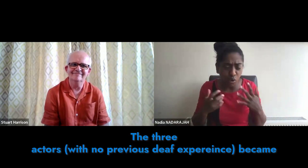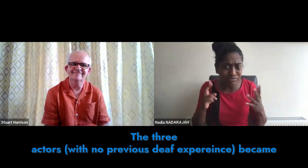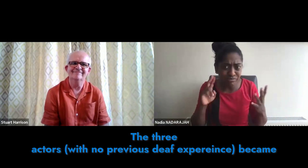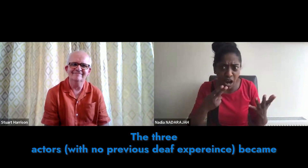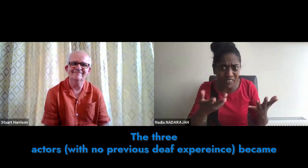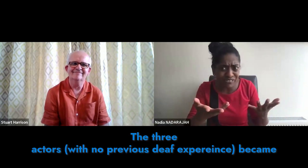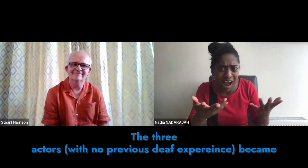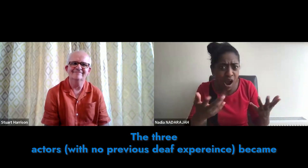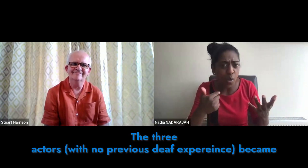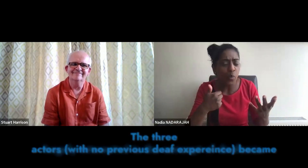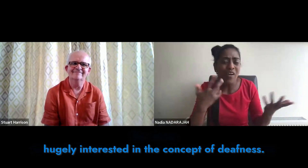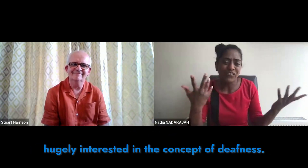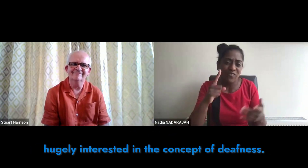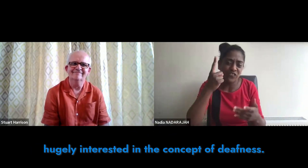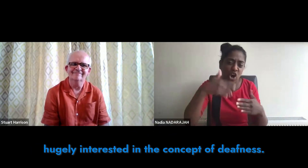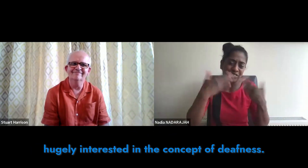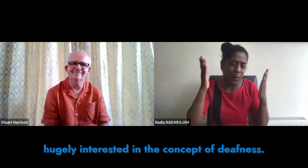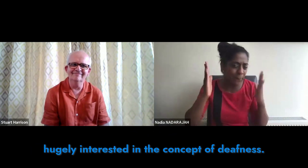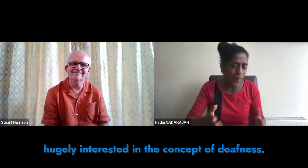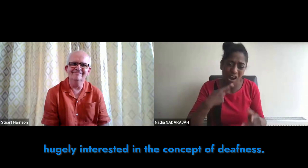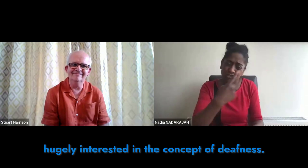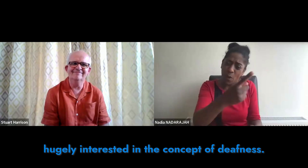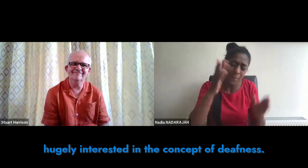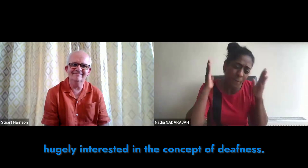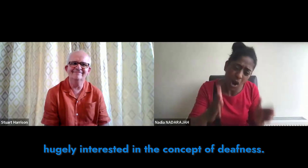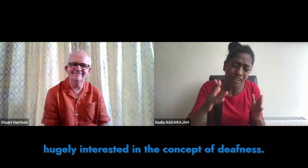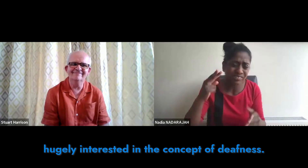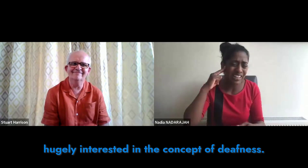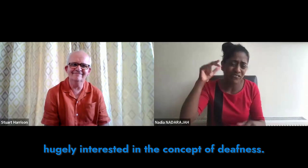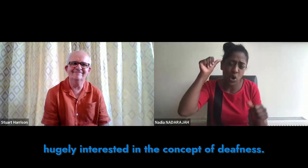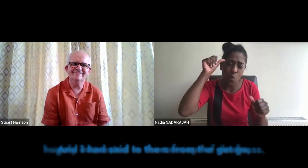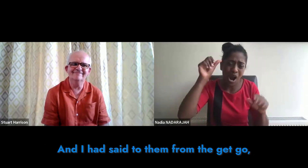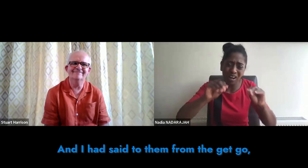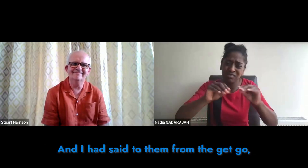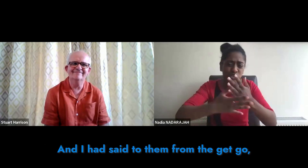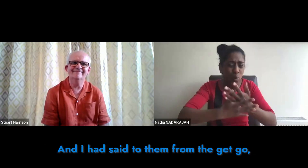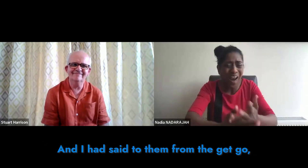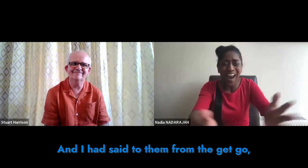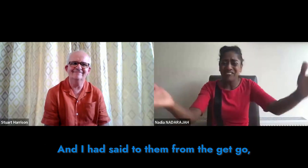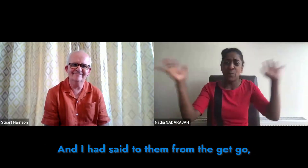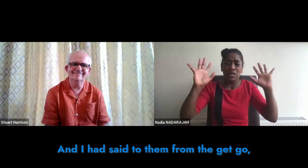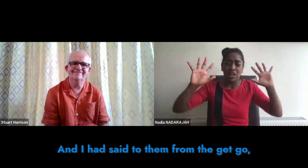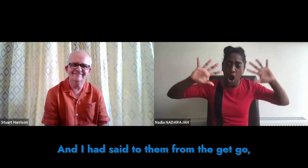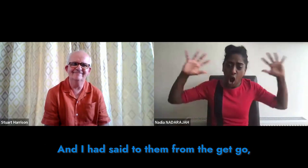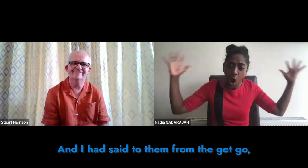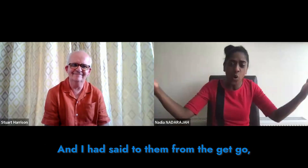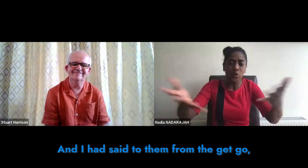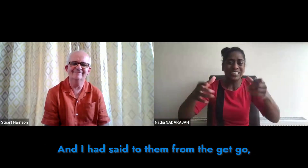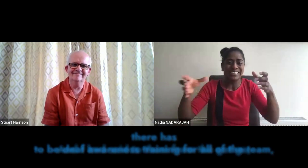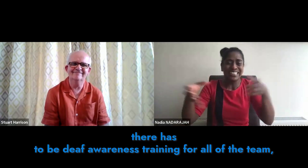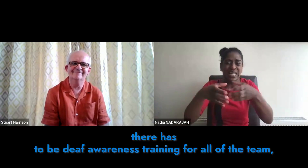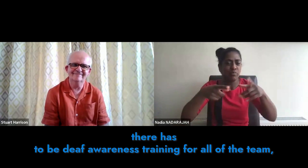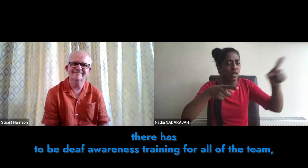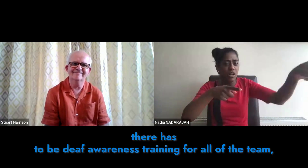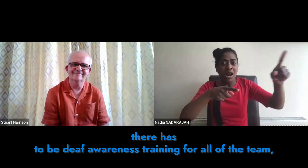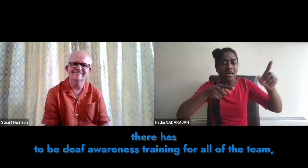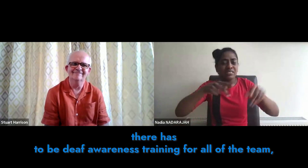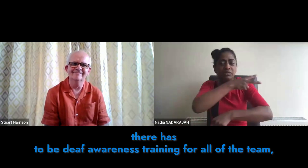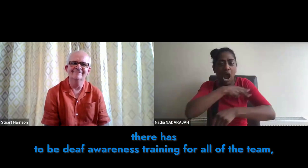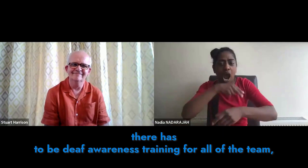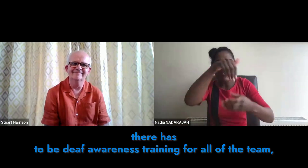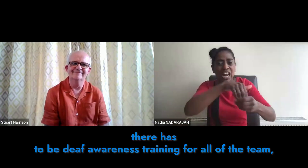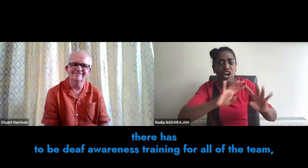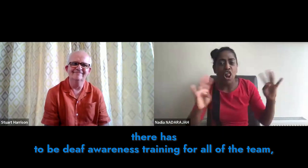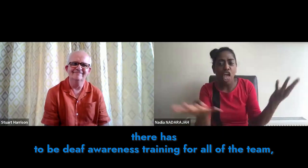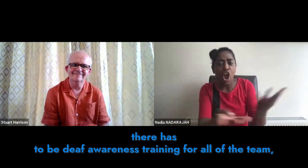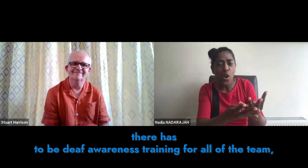With the other three became hugely interested in the concept of deaf. And I have said to them from the get-go, there has to be deaf